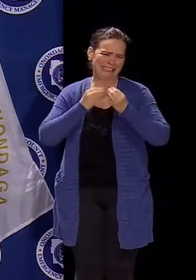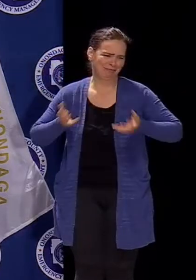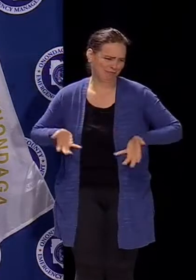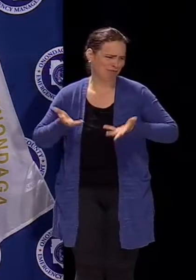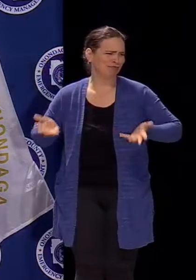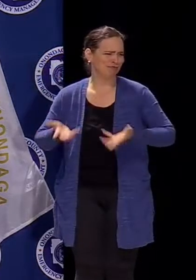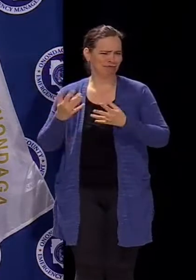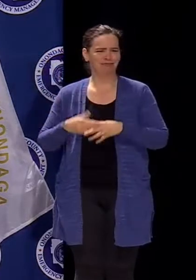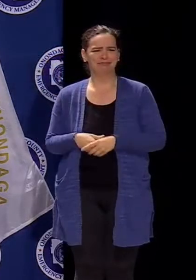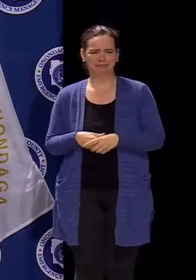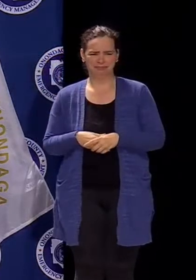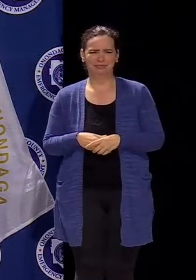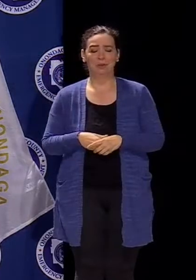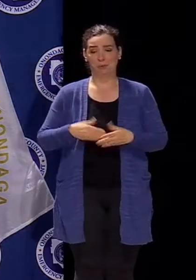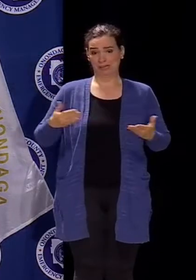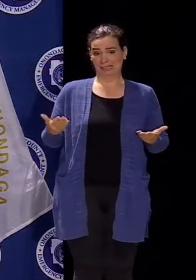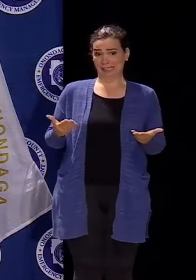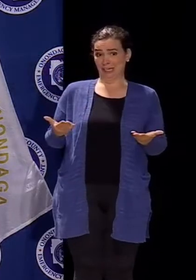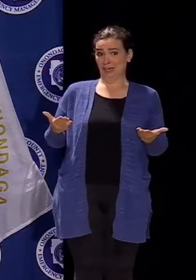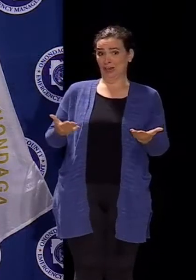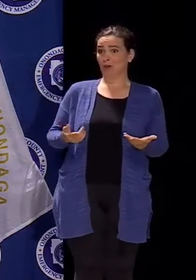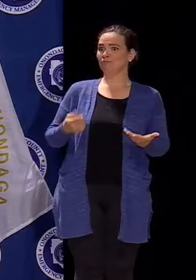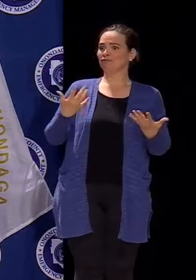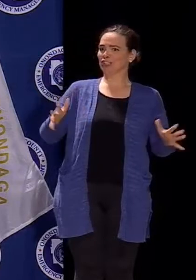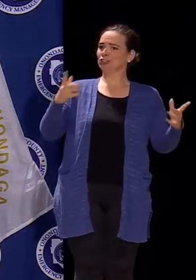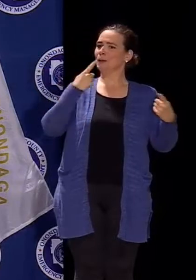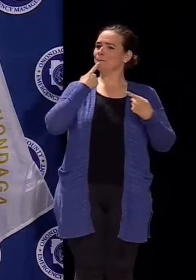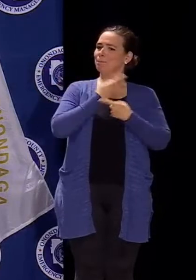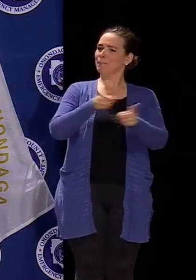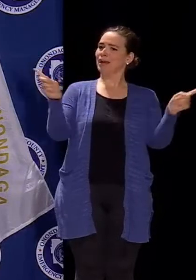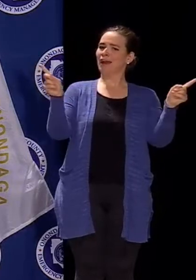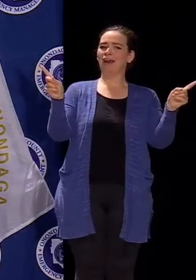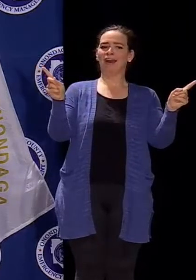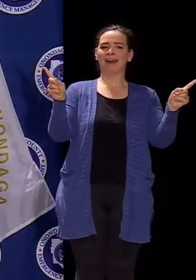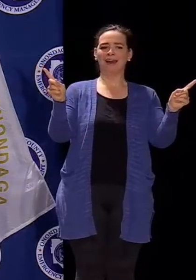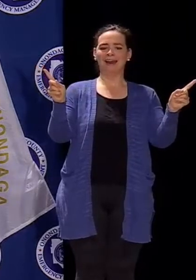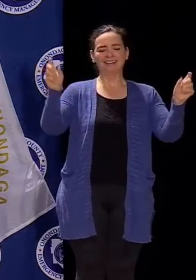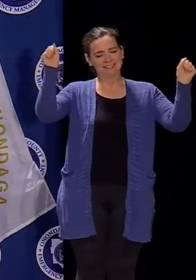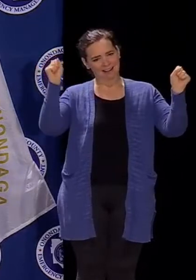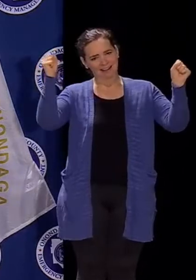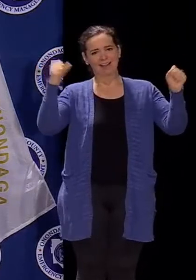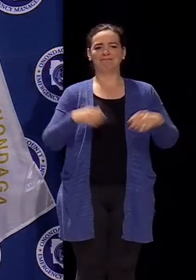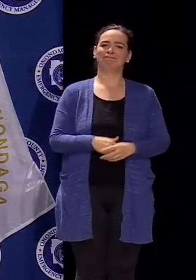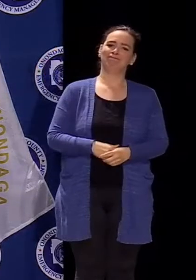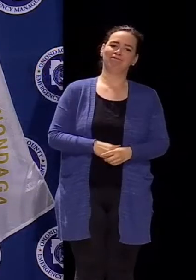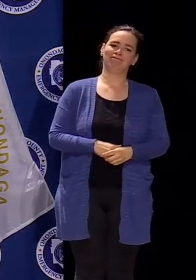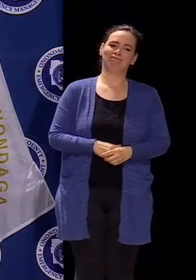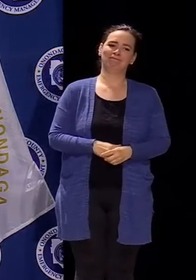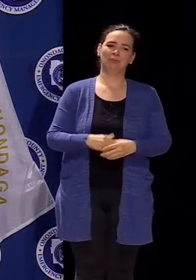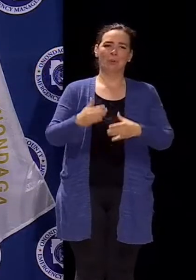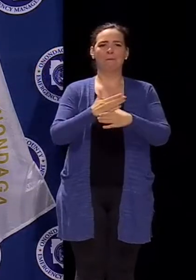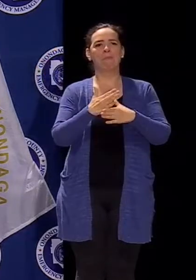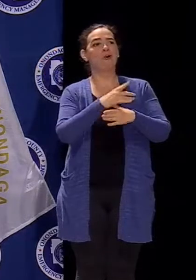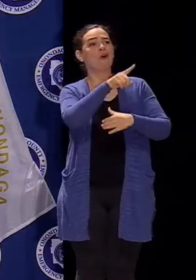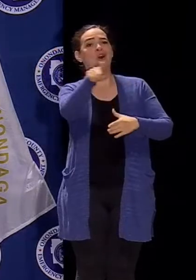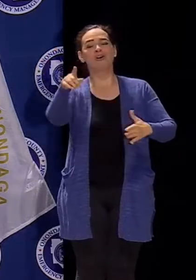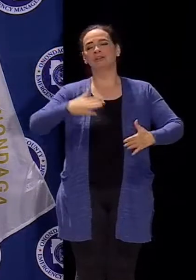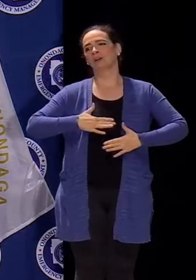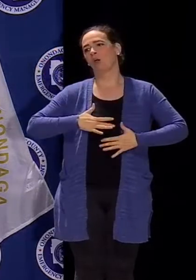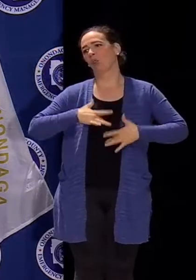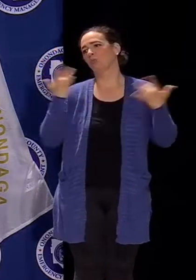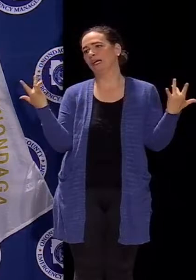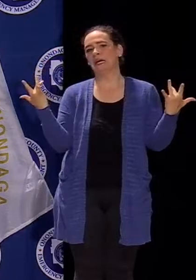it first here many weeks ago, so we're glad, and our partners are glad. Many of these